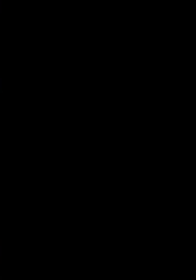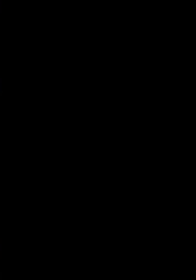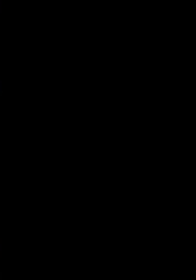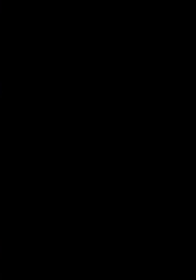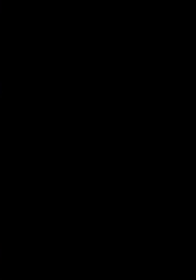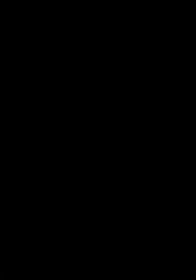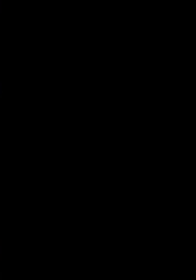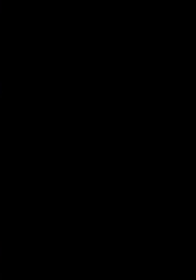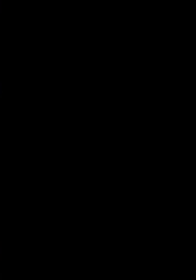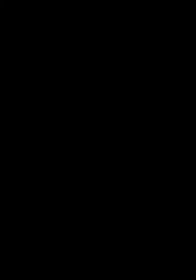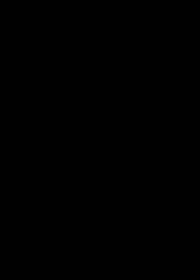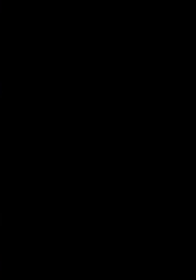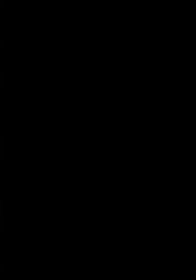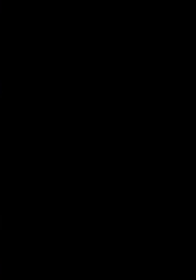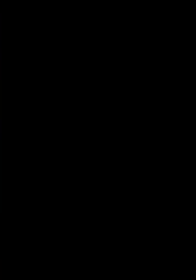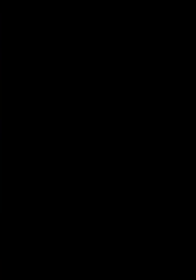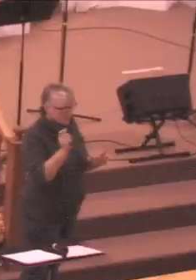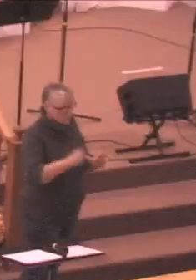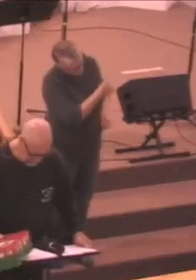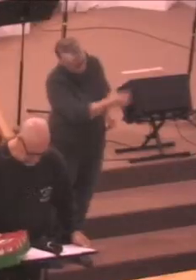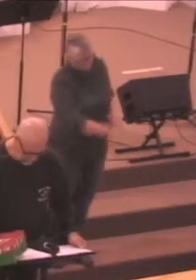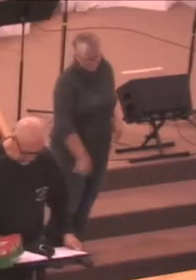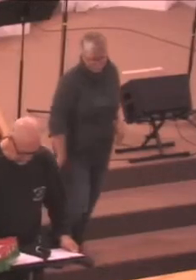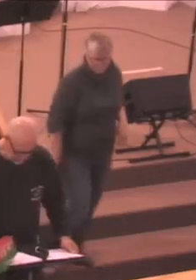up for Jesus. We'll talk to you soon.